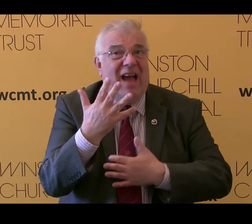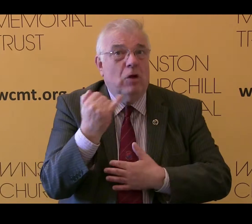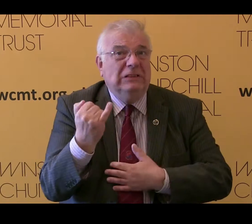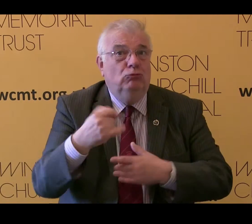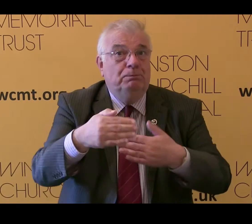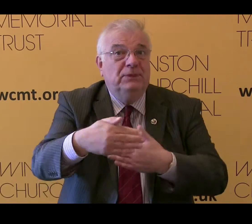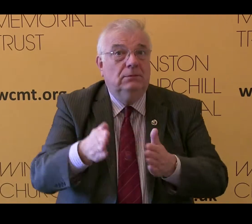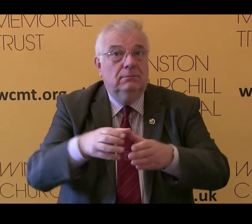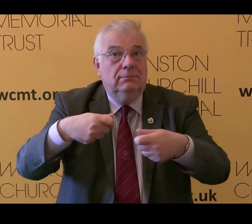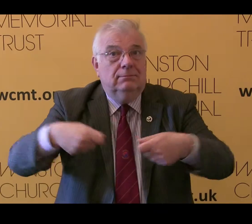5 or 6 rooms.